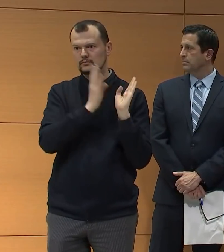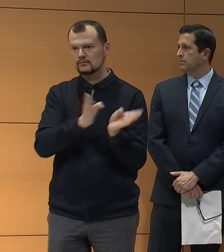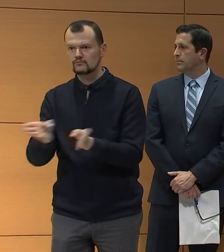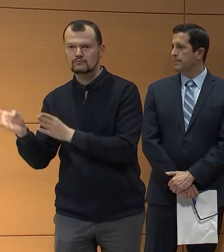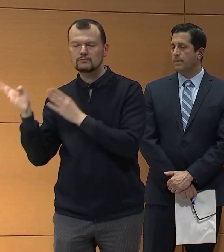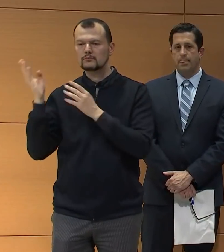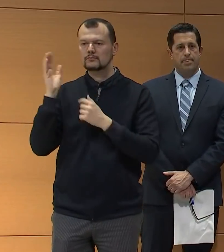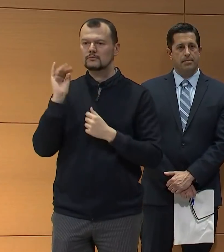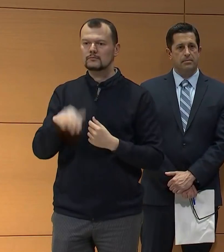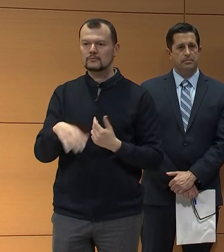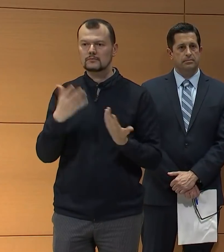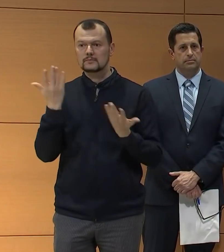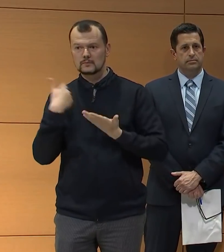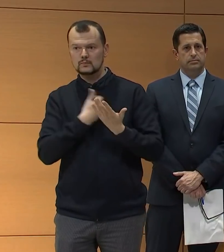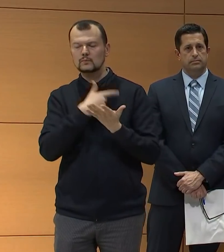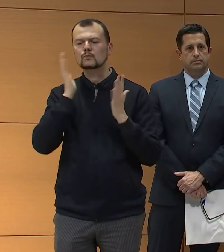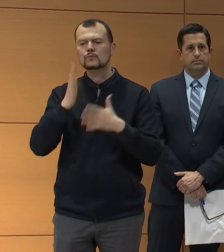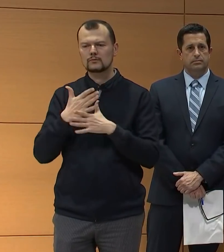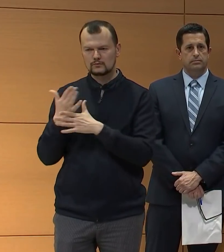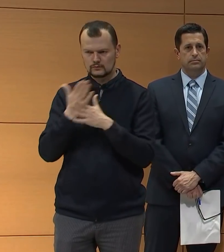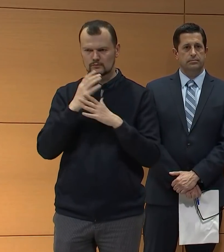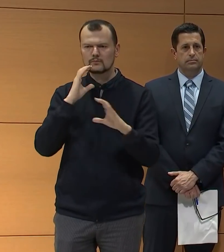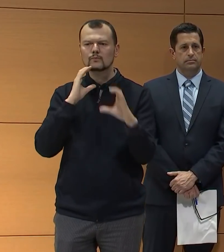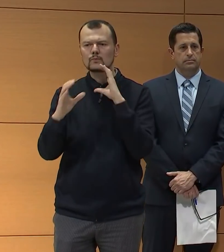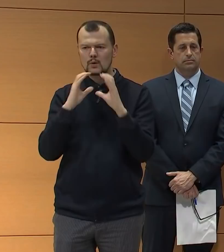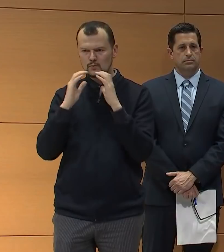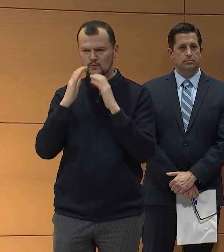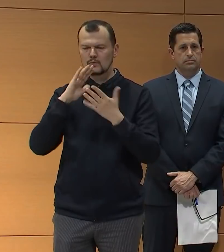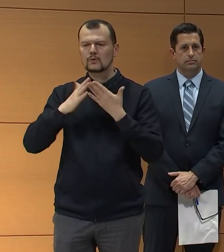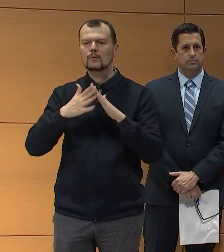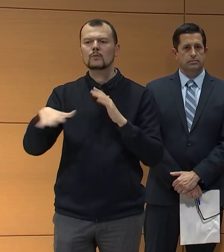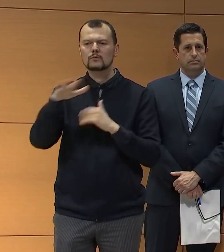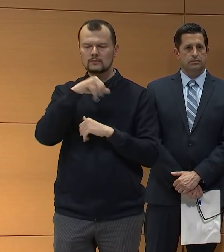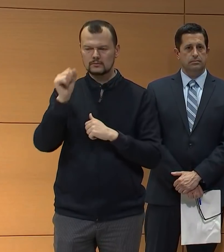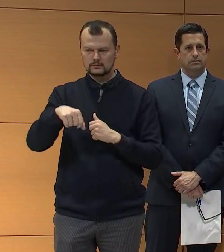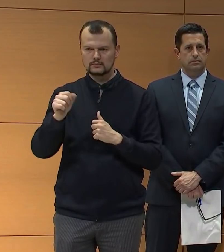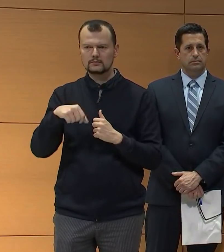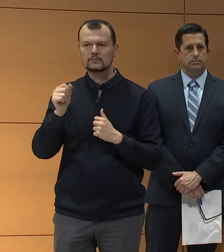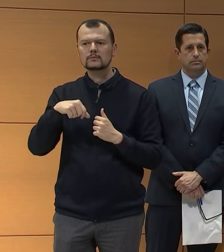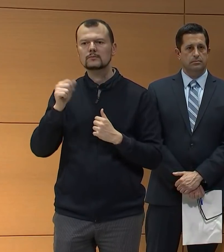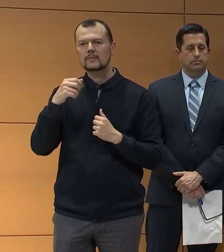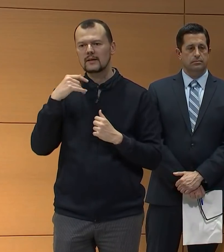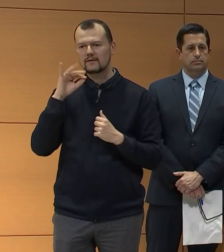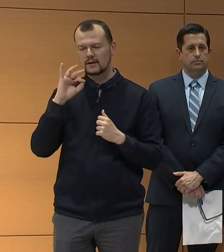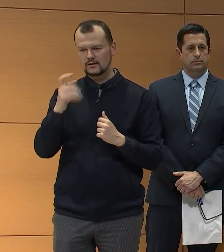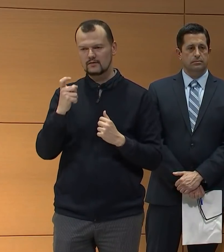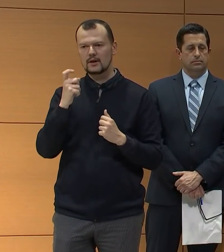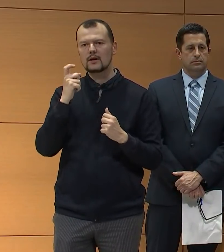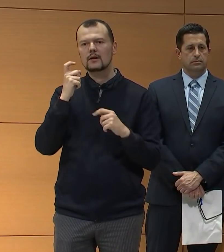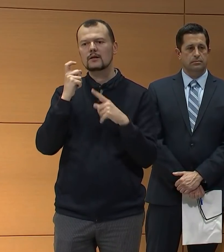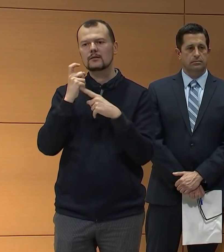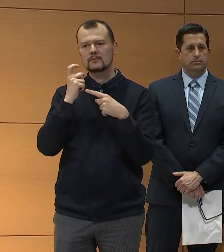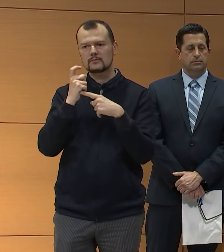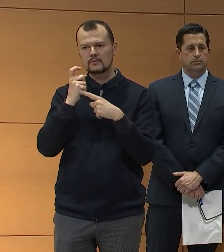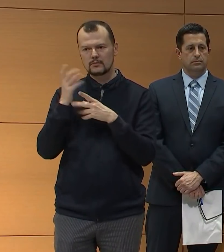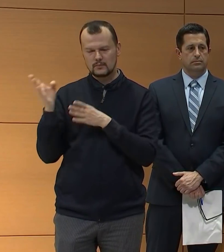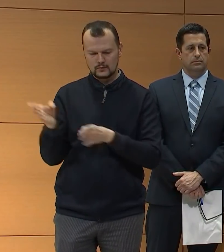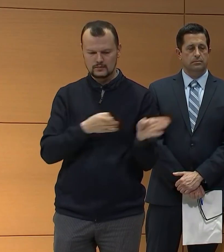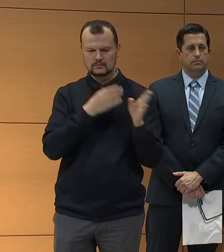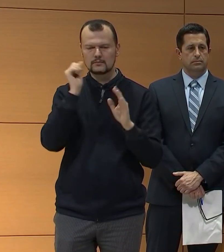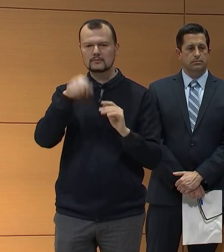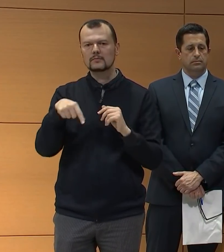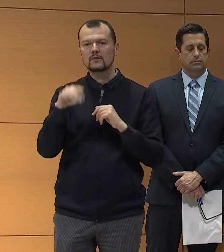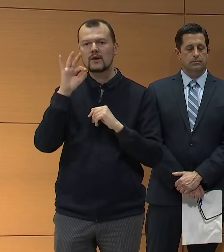with the community earlier this week that Fairfax County Public Schools had a proactive plan. On Monday, we will have a